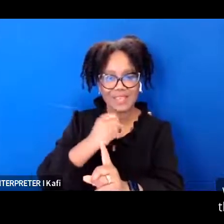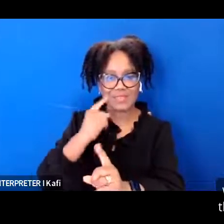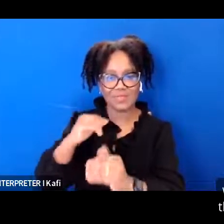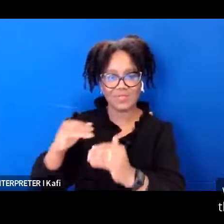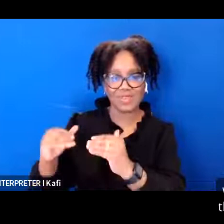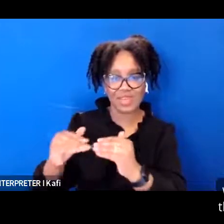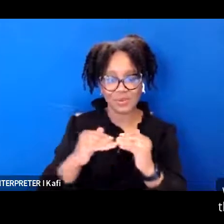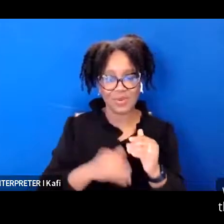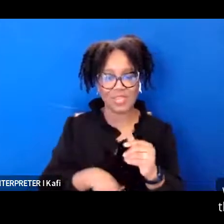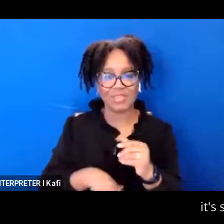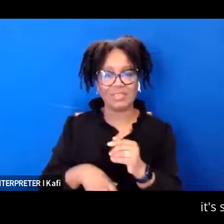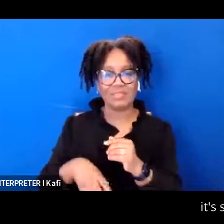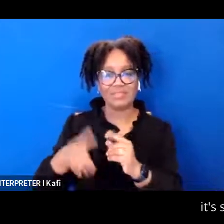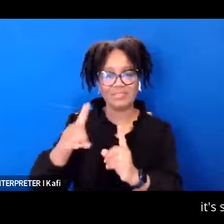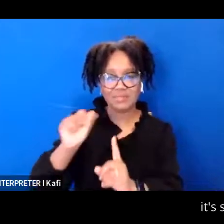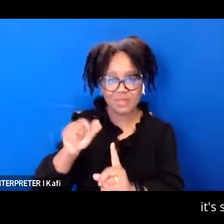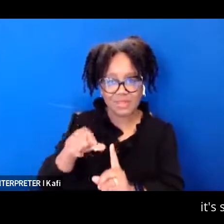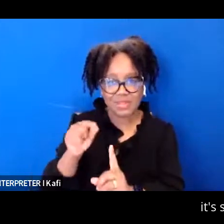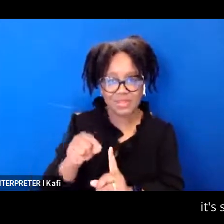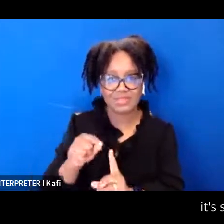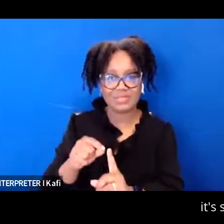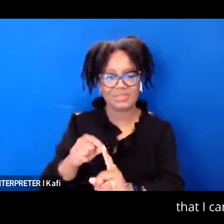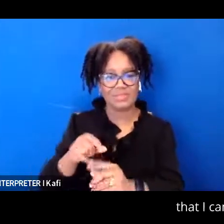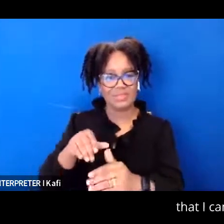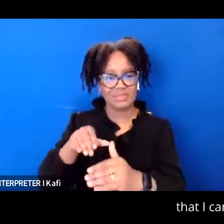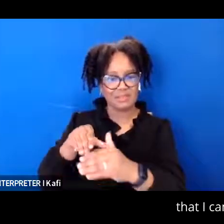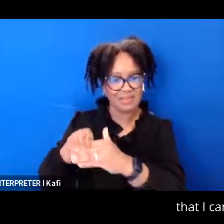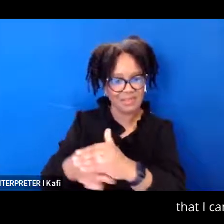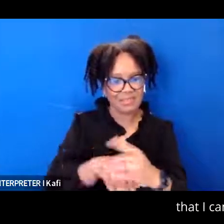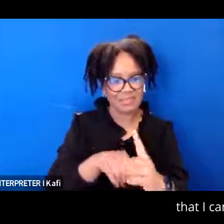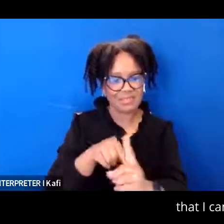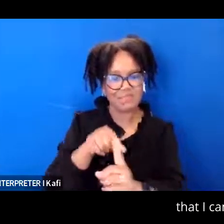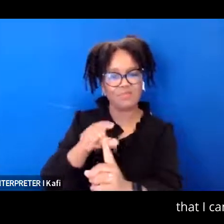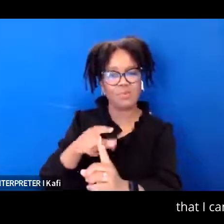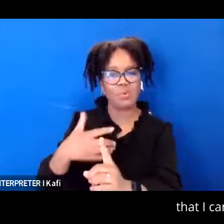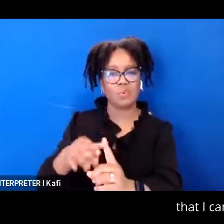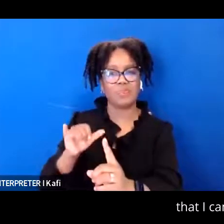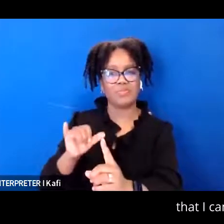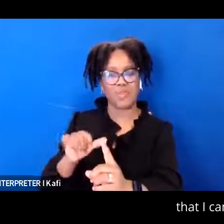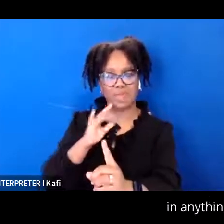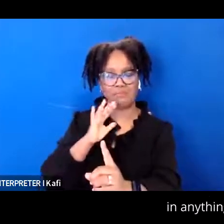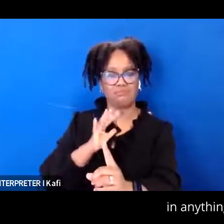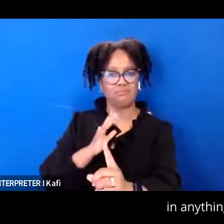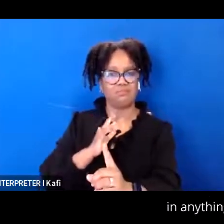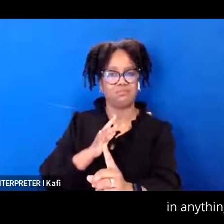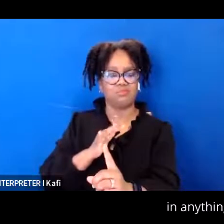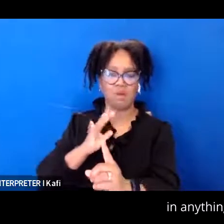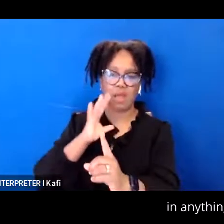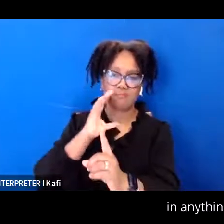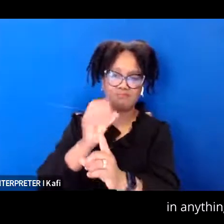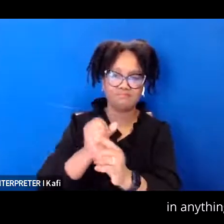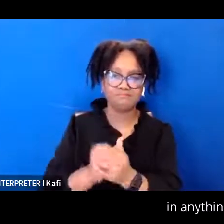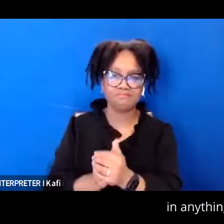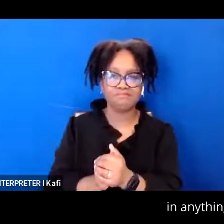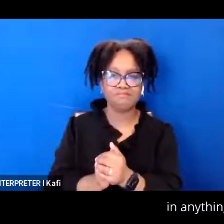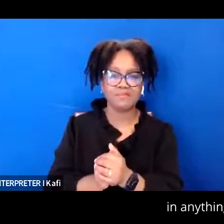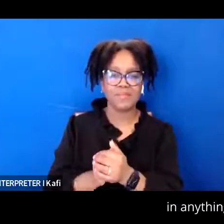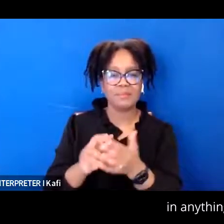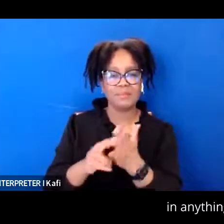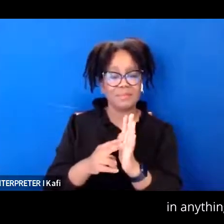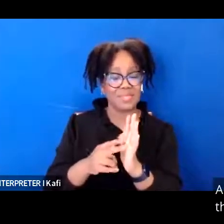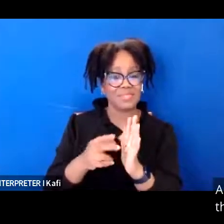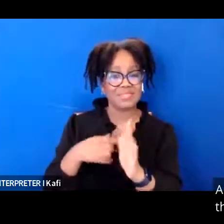in the legal field myself it's something to look up to that i can achieve higher and higher in anything that i set my goals